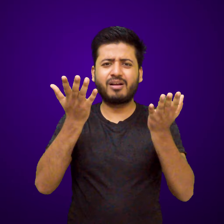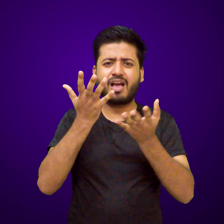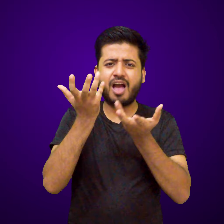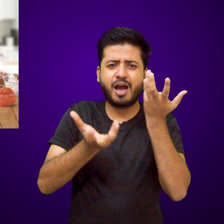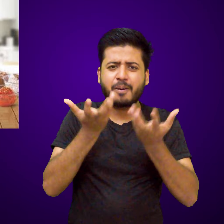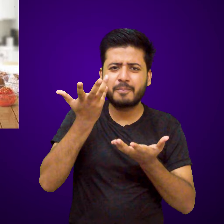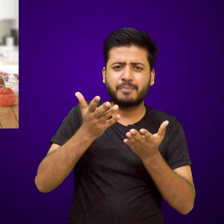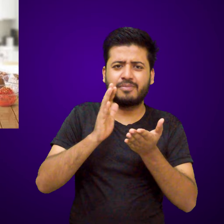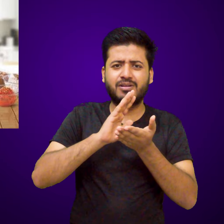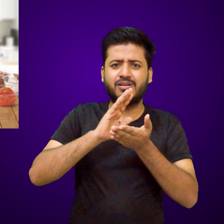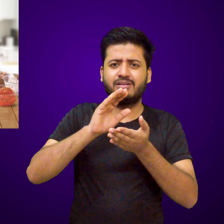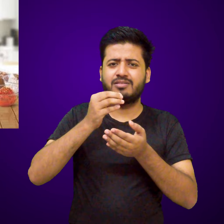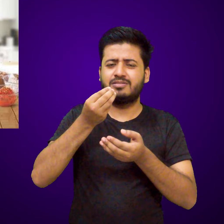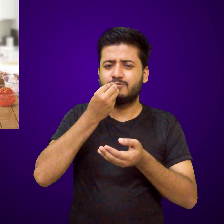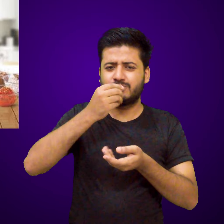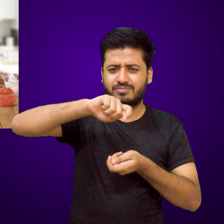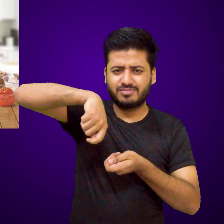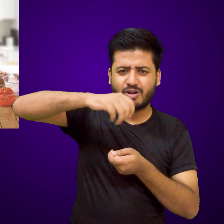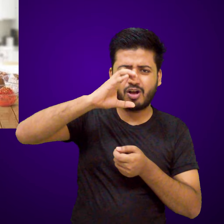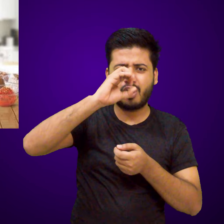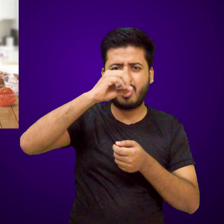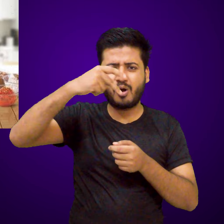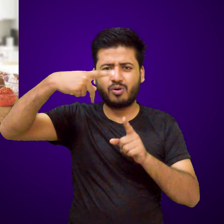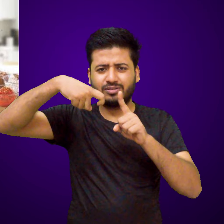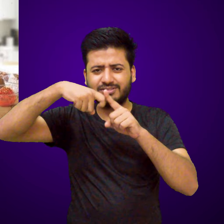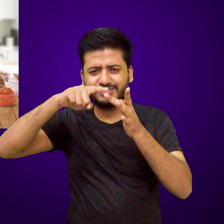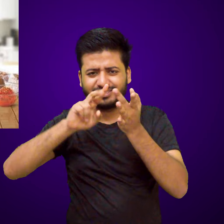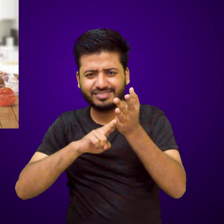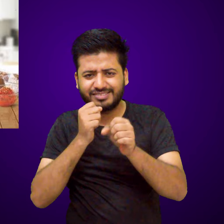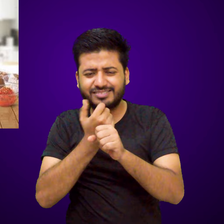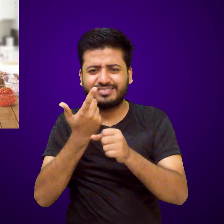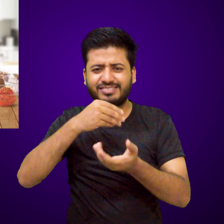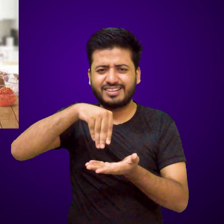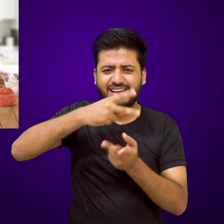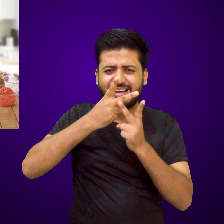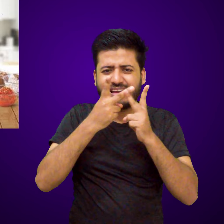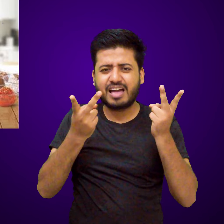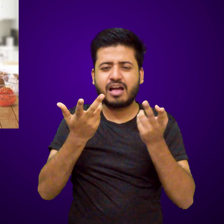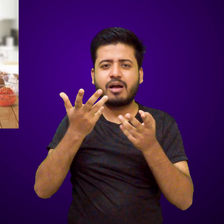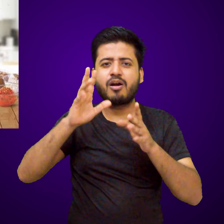term, quality use of 2100W Philips Induction Cooktop. The Philips